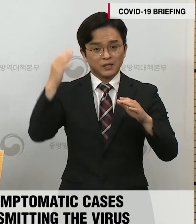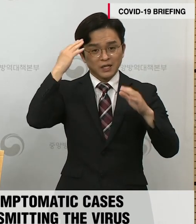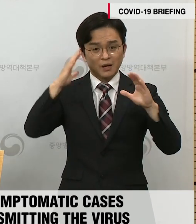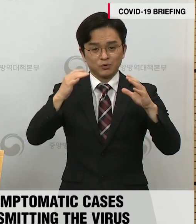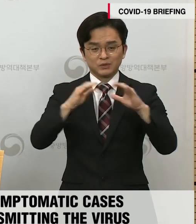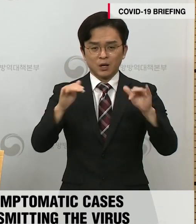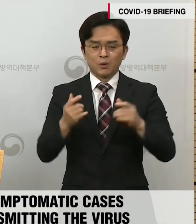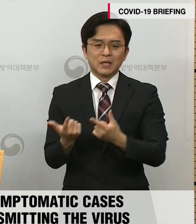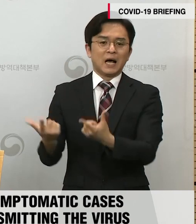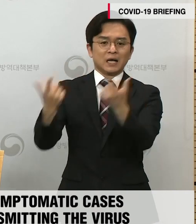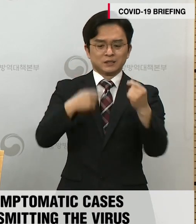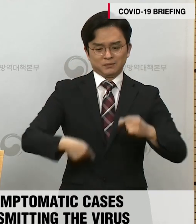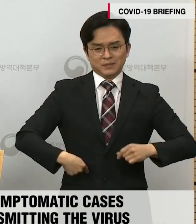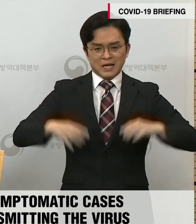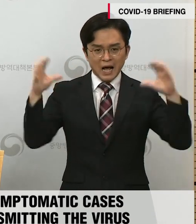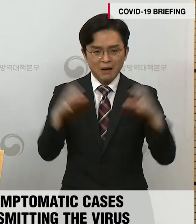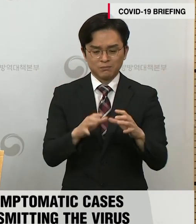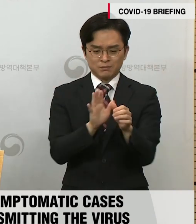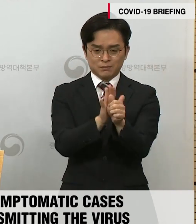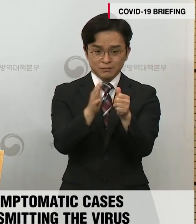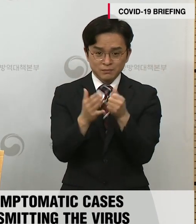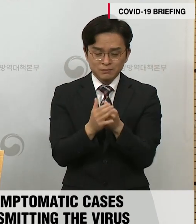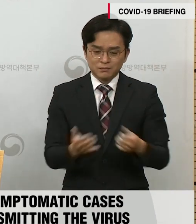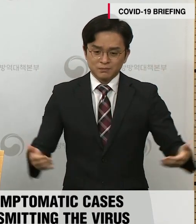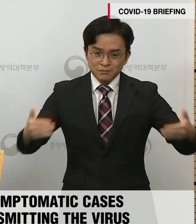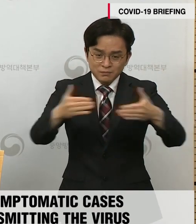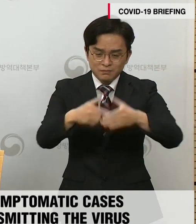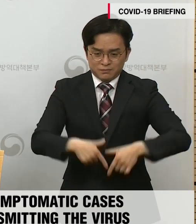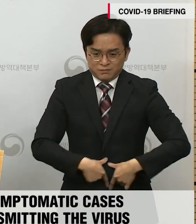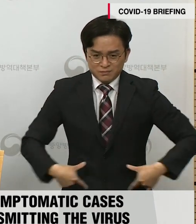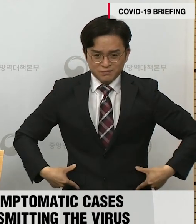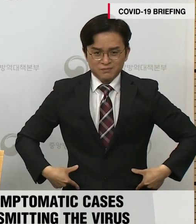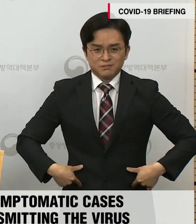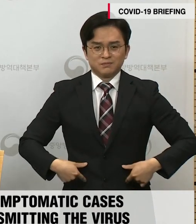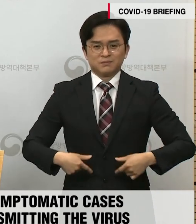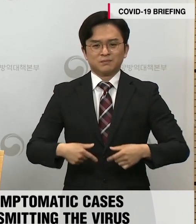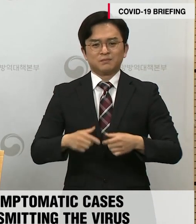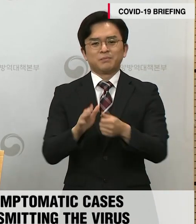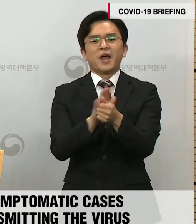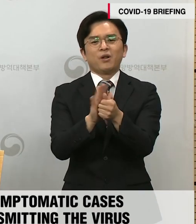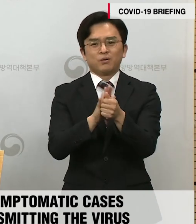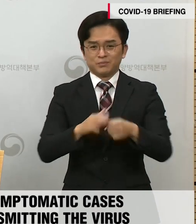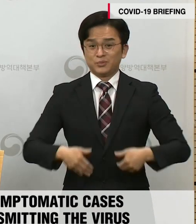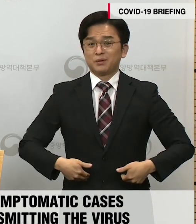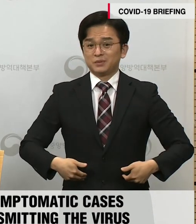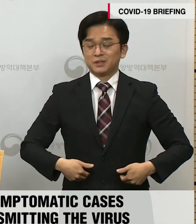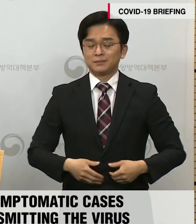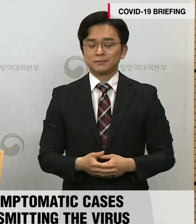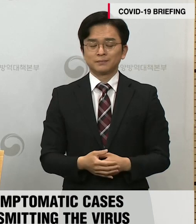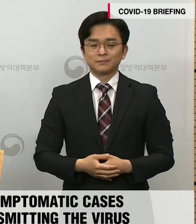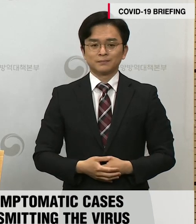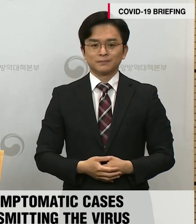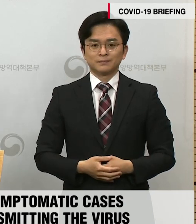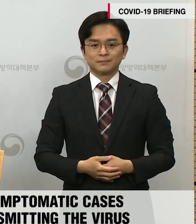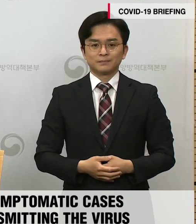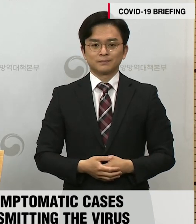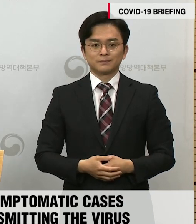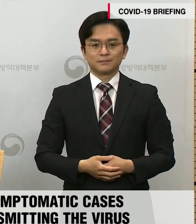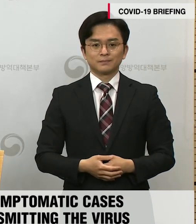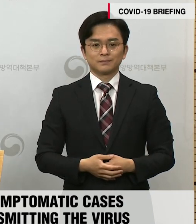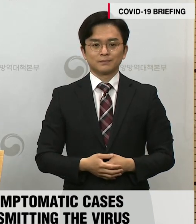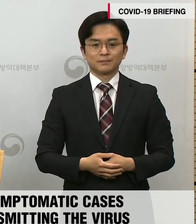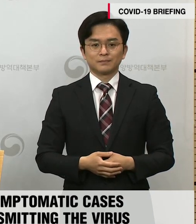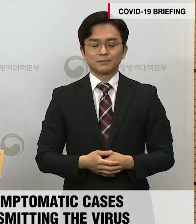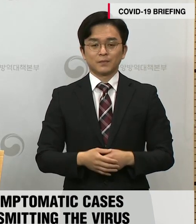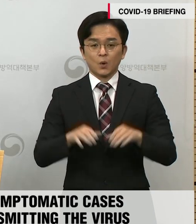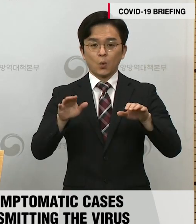effective measure in successfully containing the virus is very crucial during the this week and the